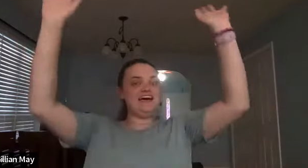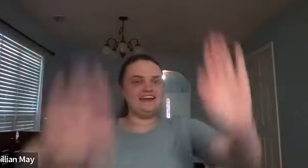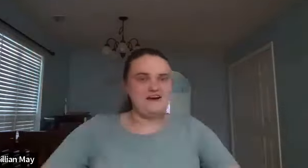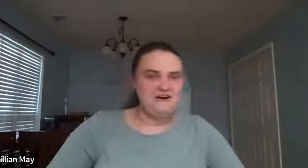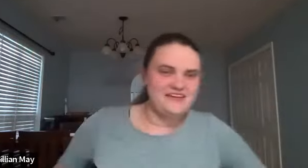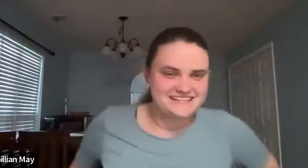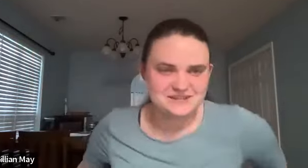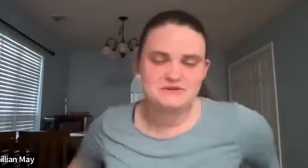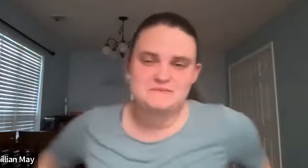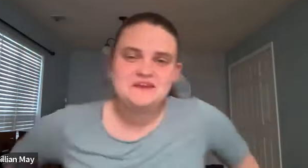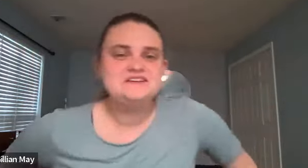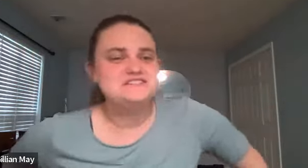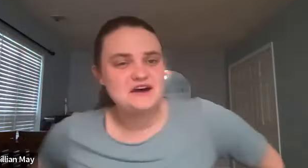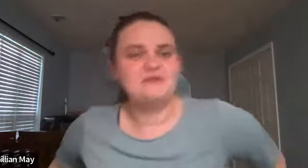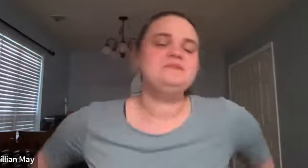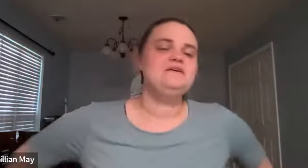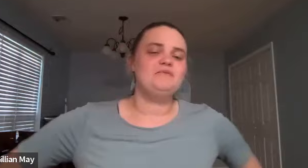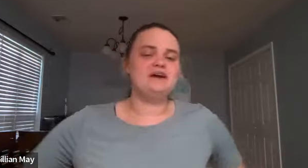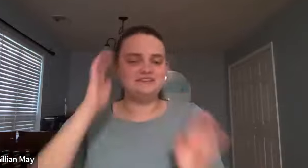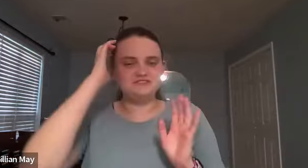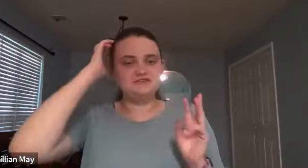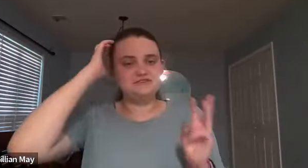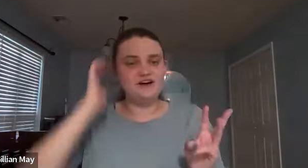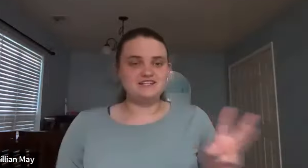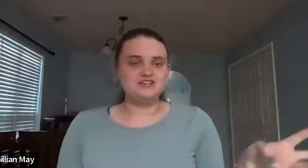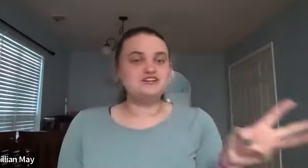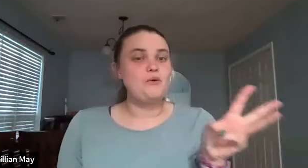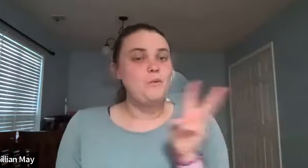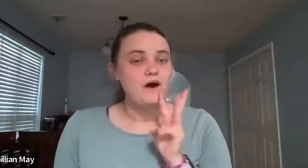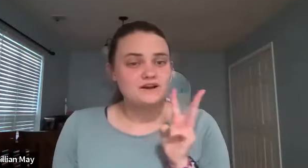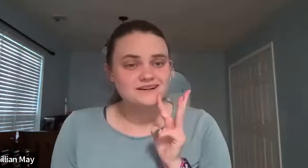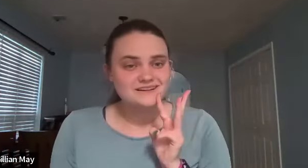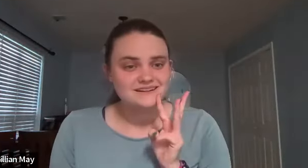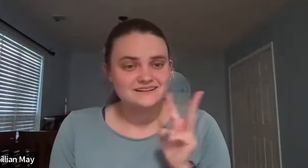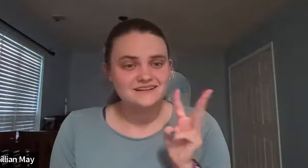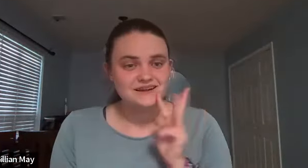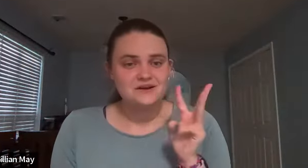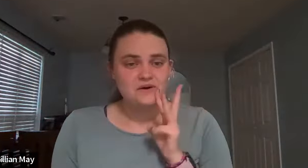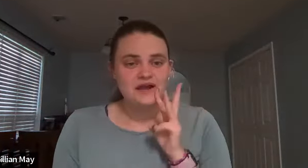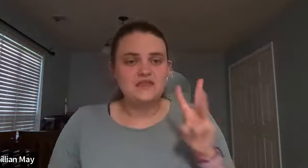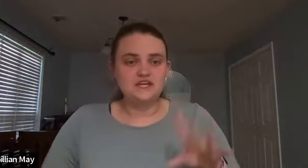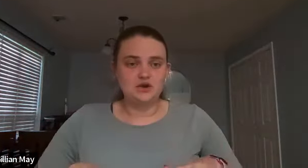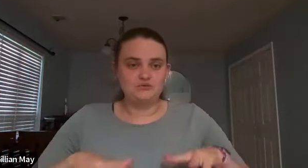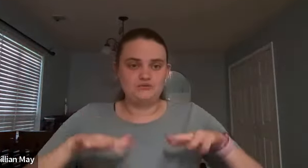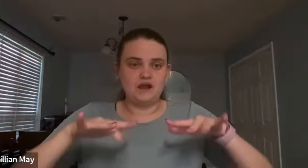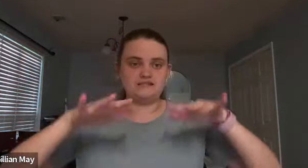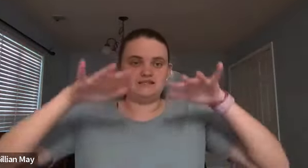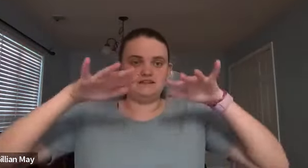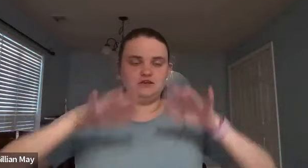Flood. Oh, that is a good one. So what you do for flood is you're going to go water, and then you go rising. Like you move